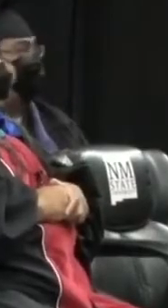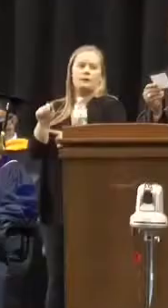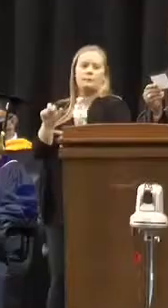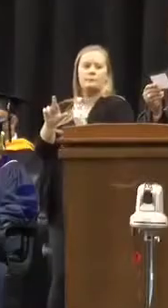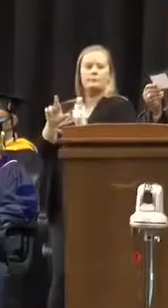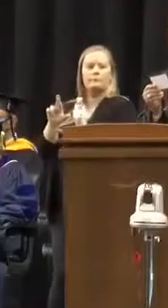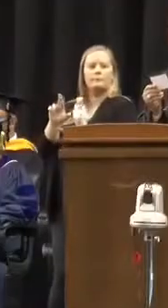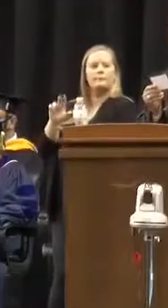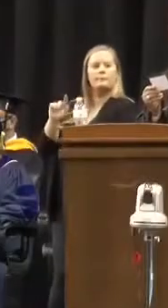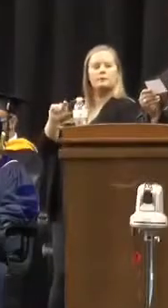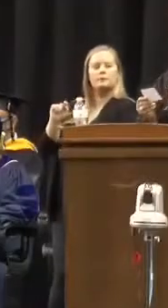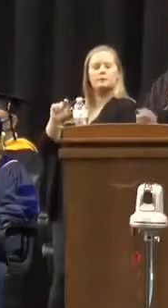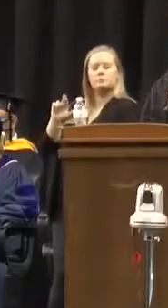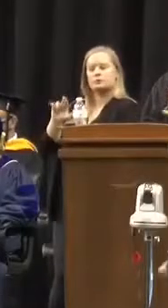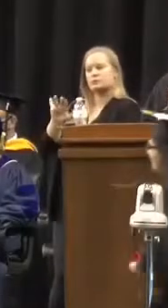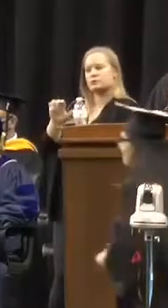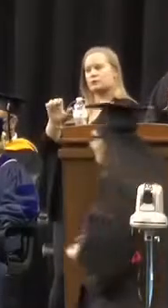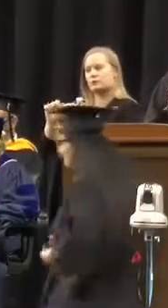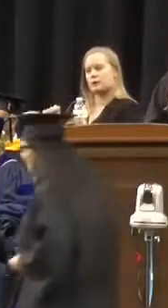Patricia Porras.